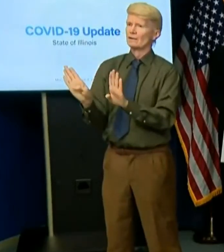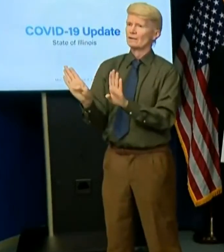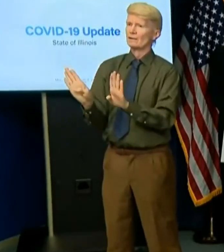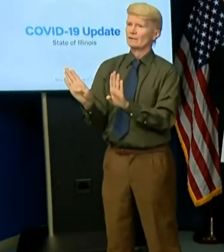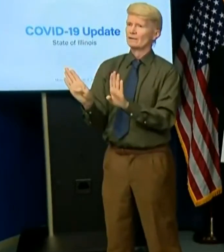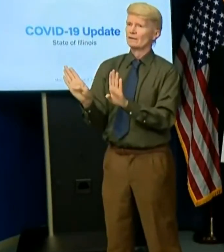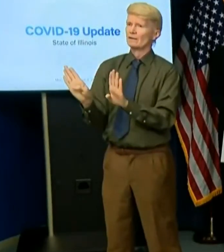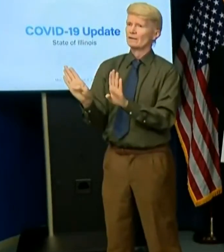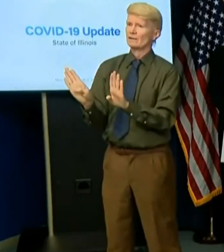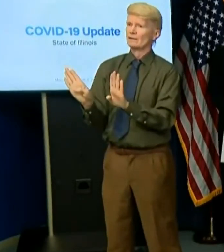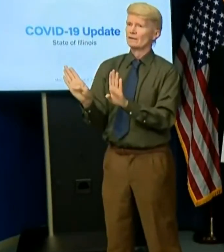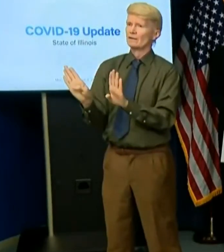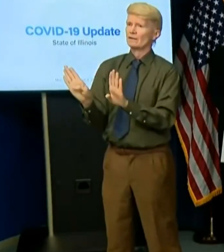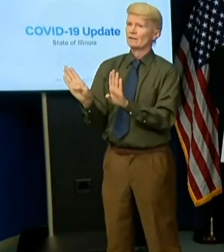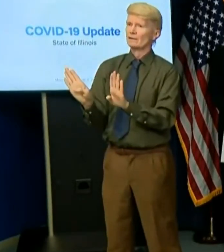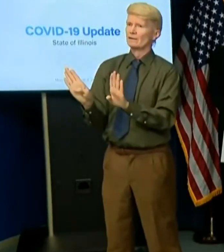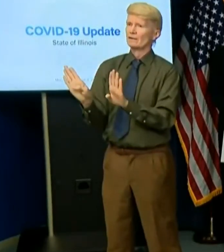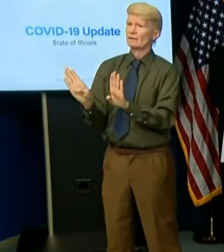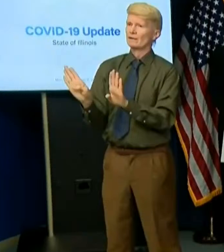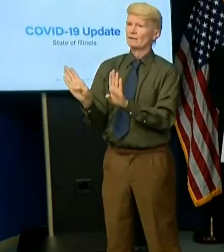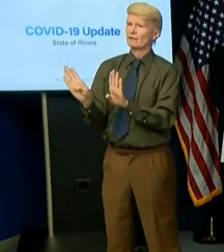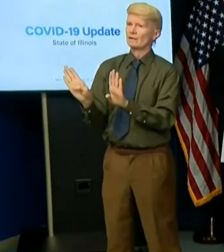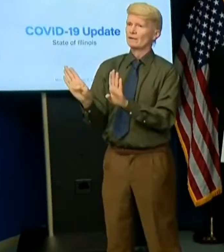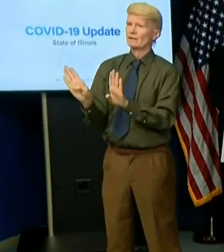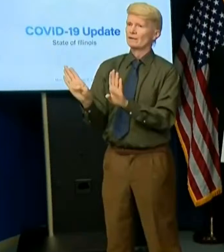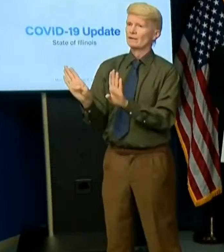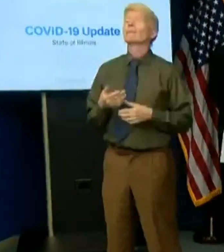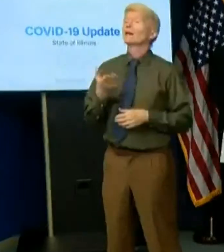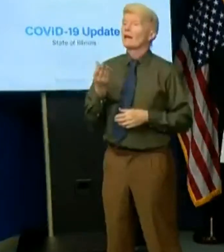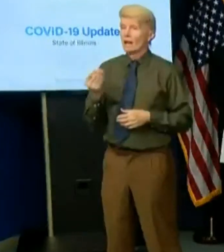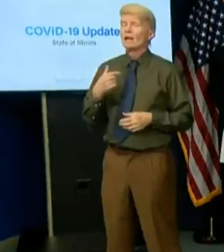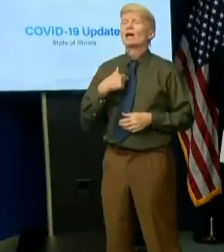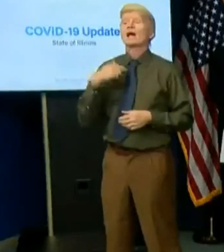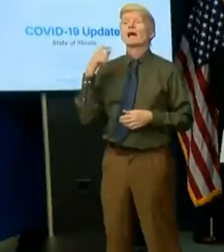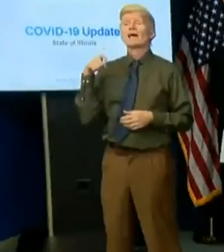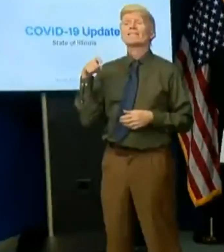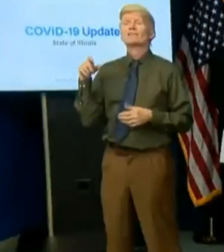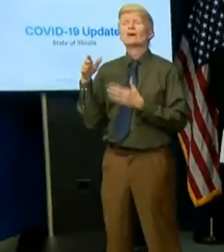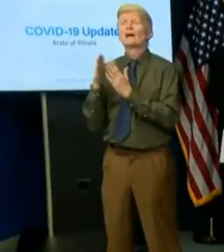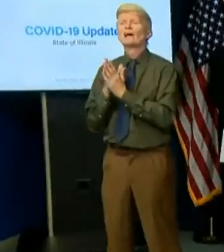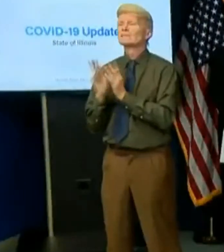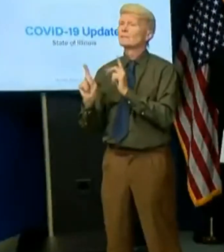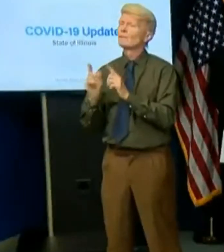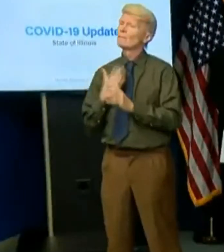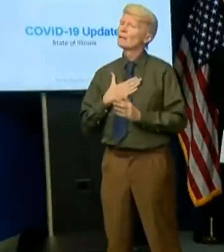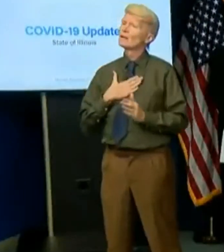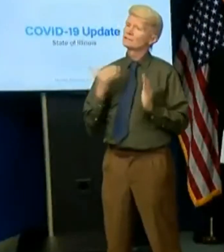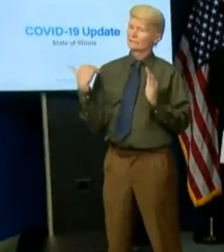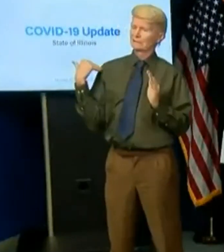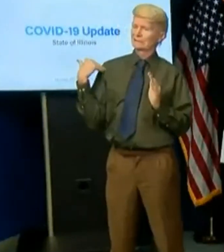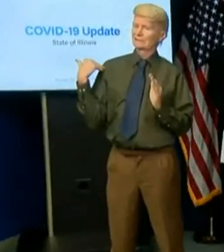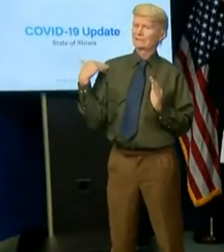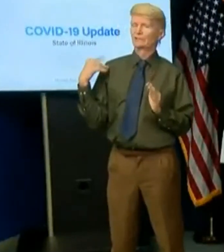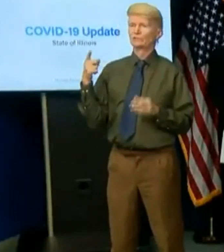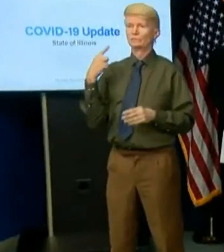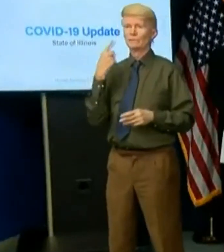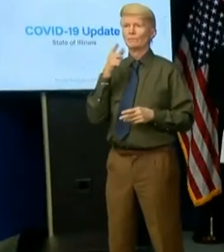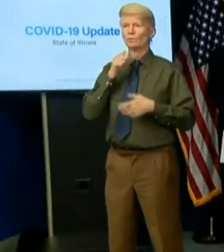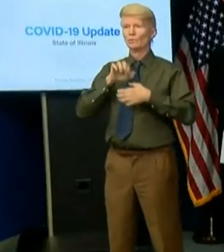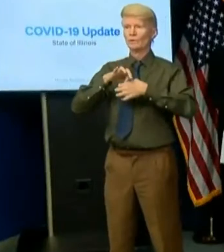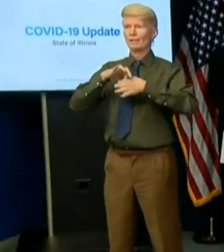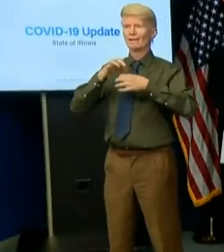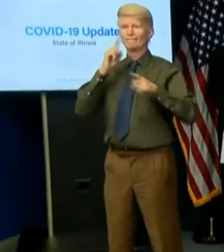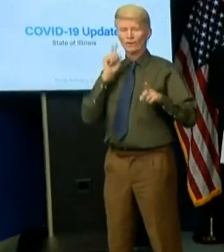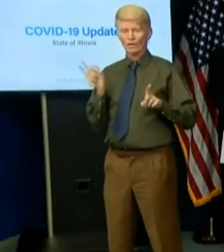are choosing not to. And I would encourage people to speak to their local leaders and remind them that